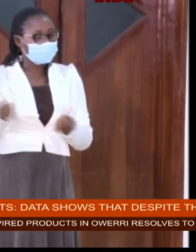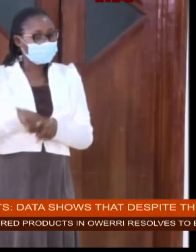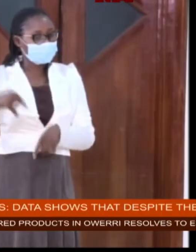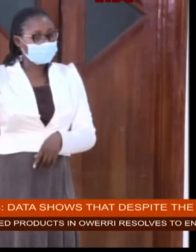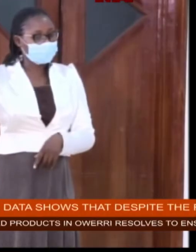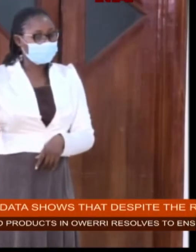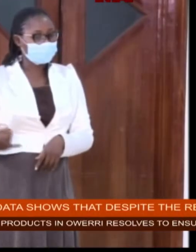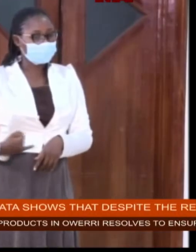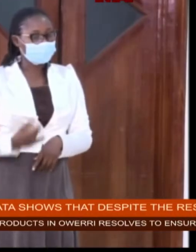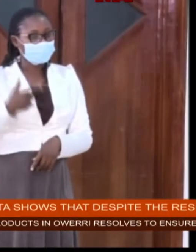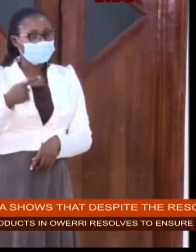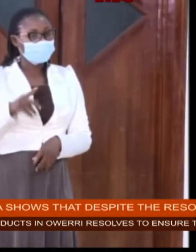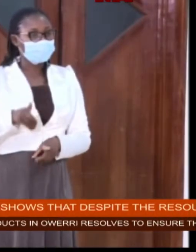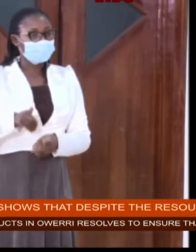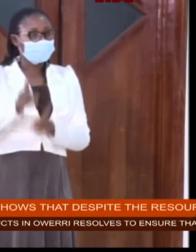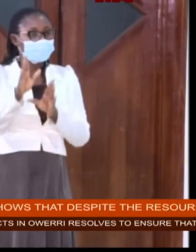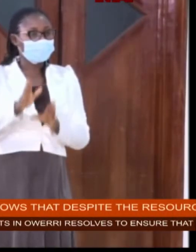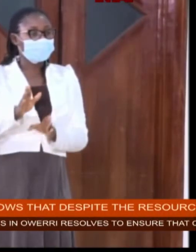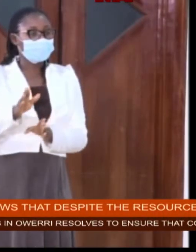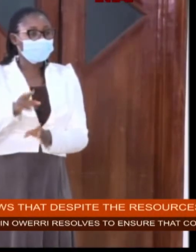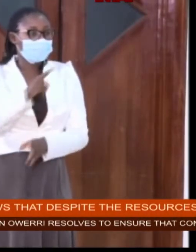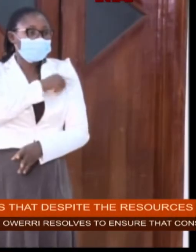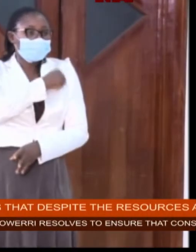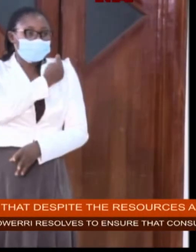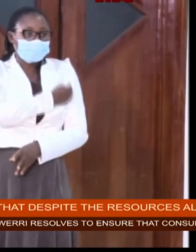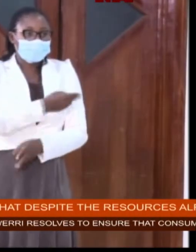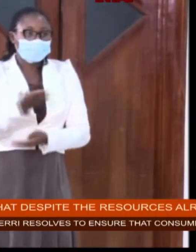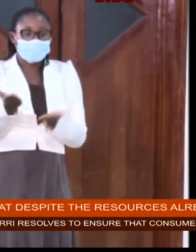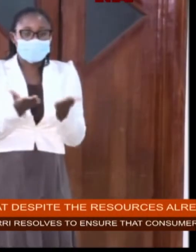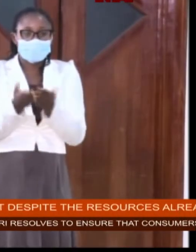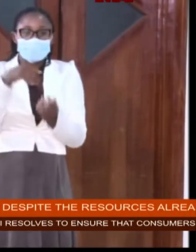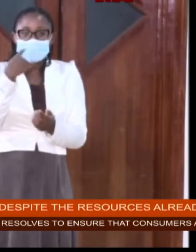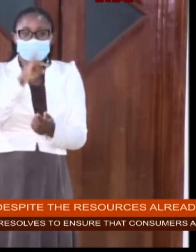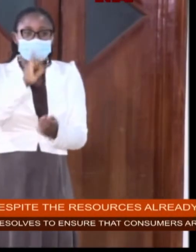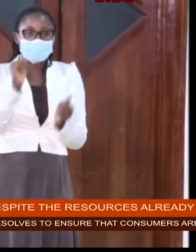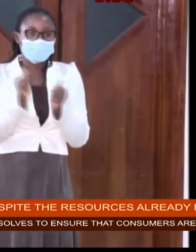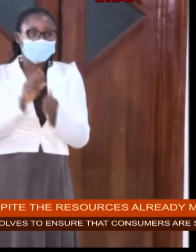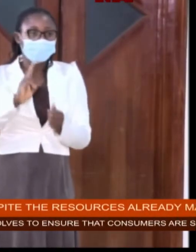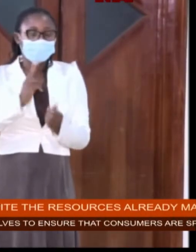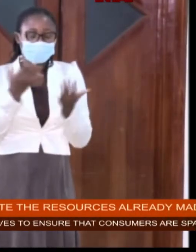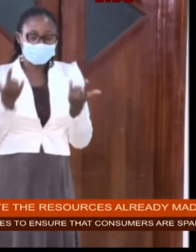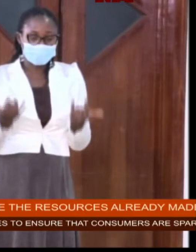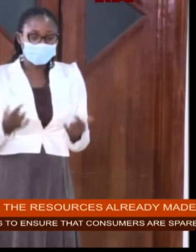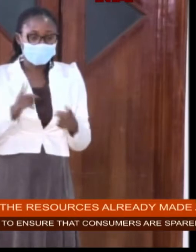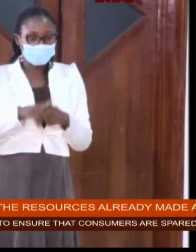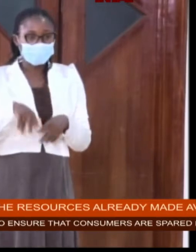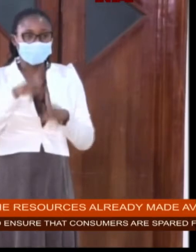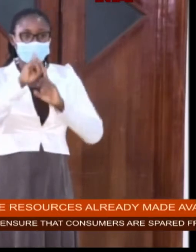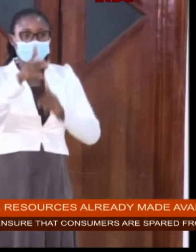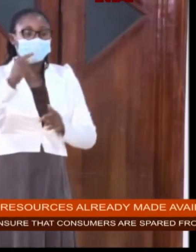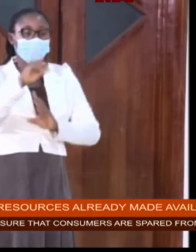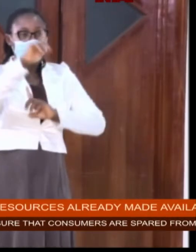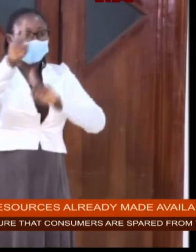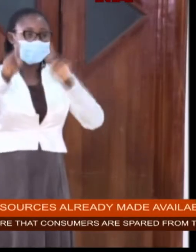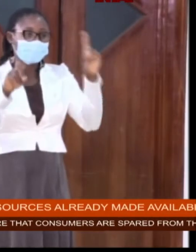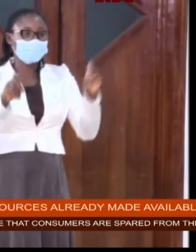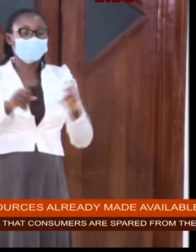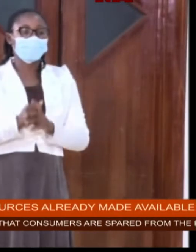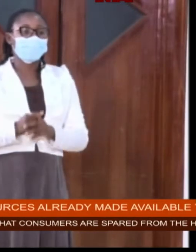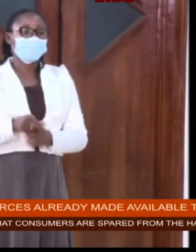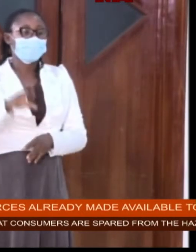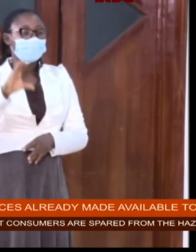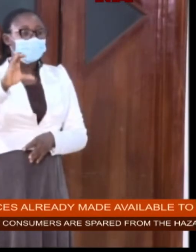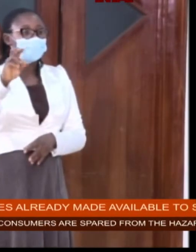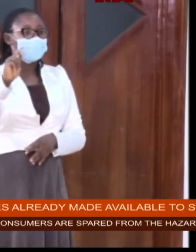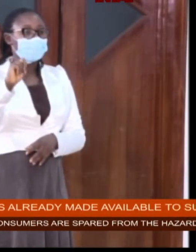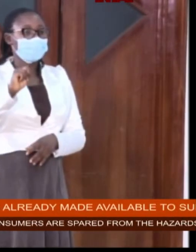the Director of Hospital Services, who is here with us today, to look at the question.